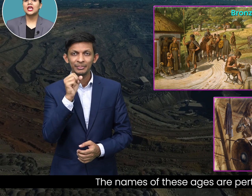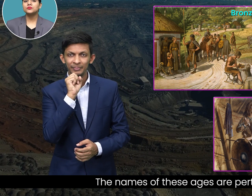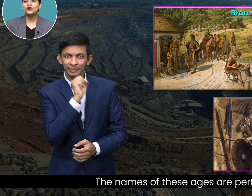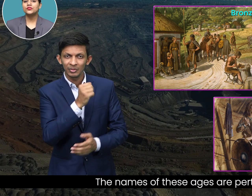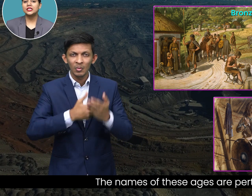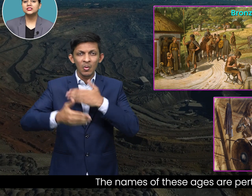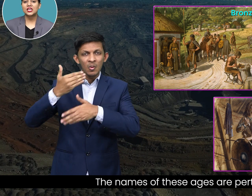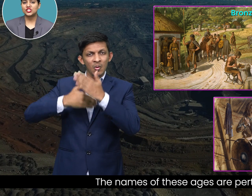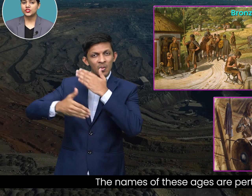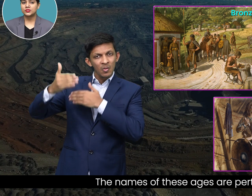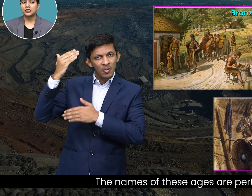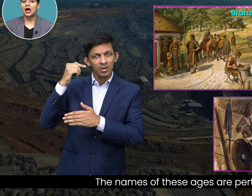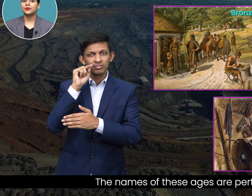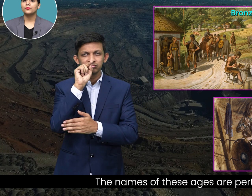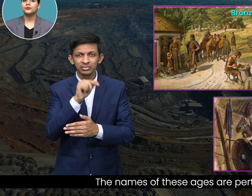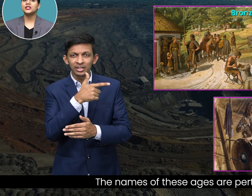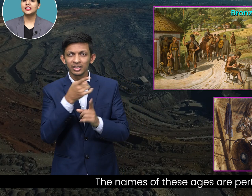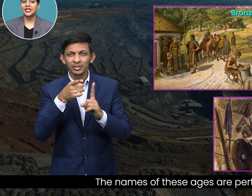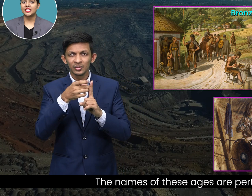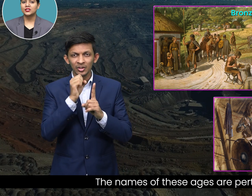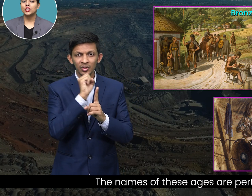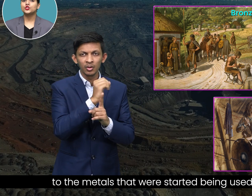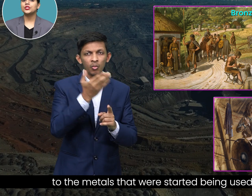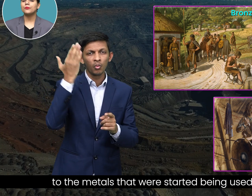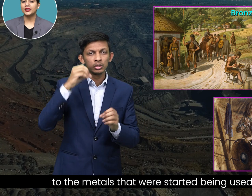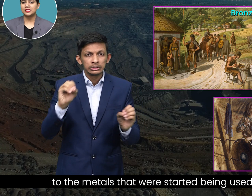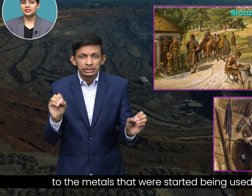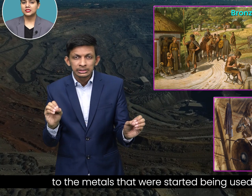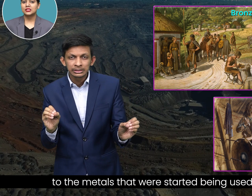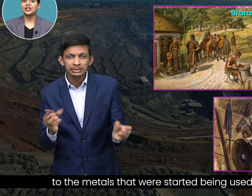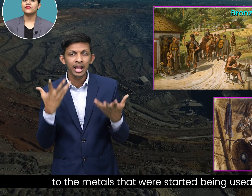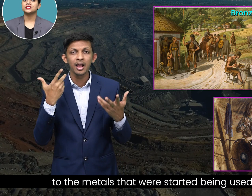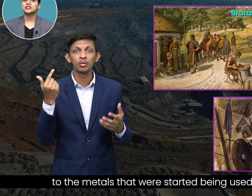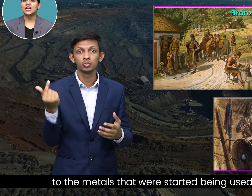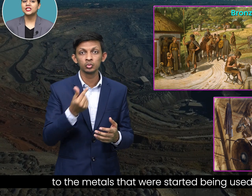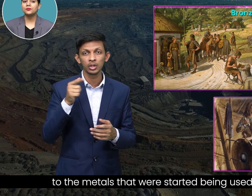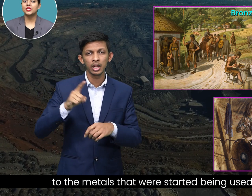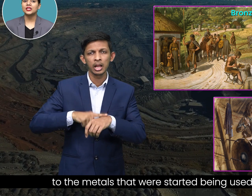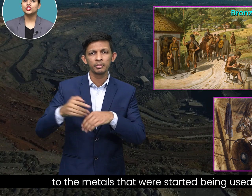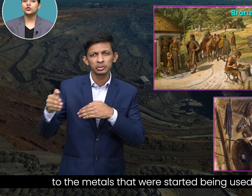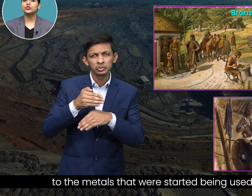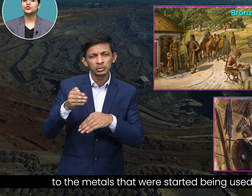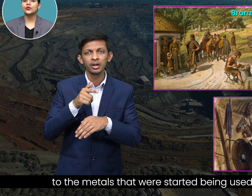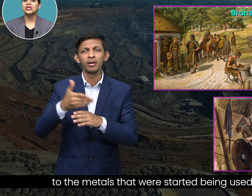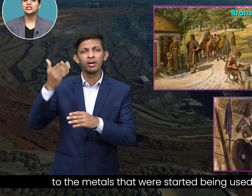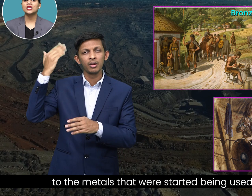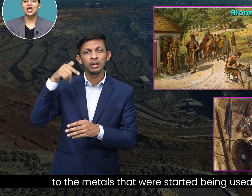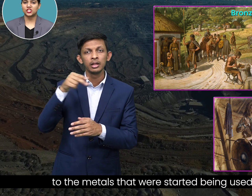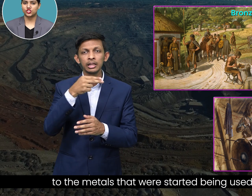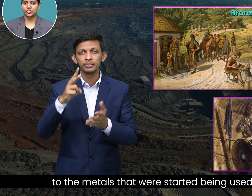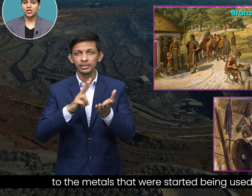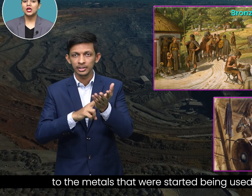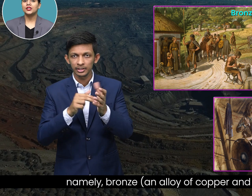The names of these ages are pertaining to the metals that were started being used during